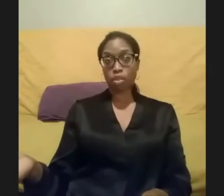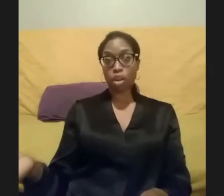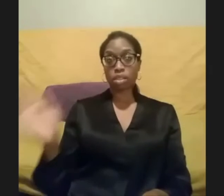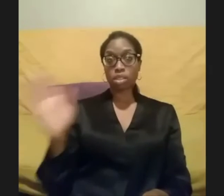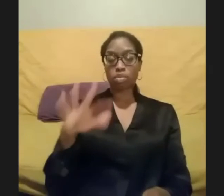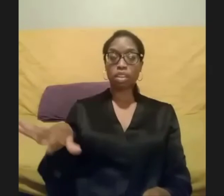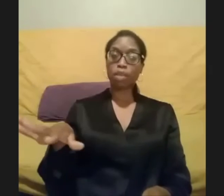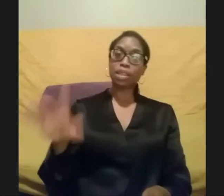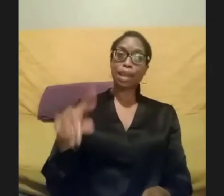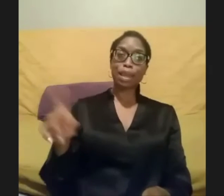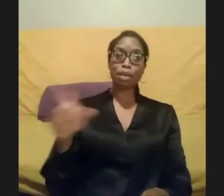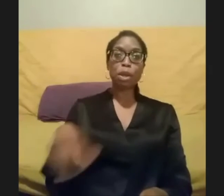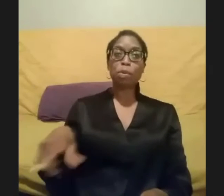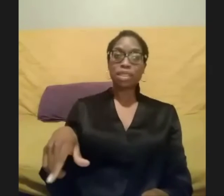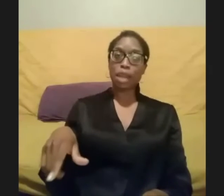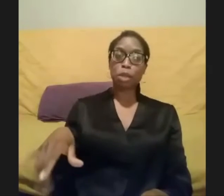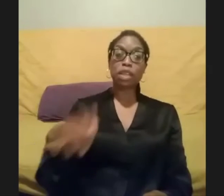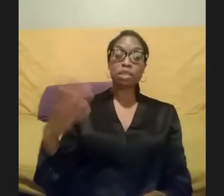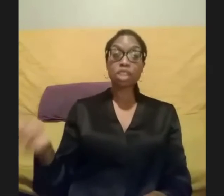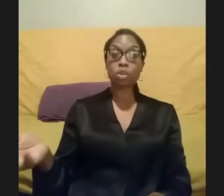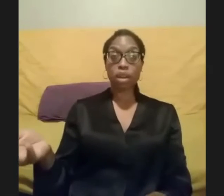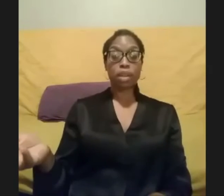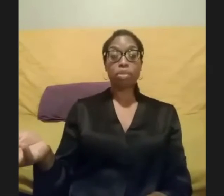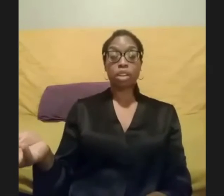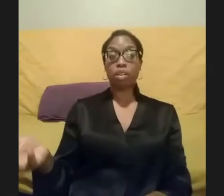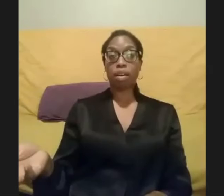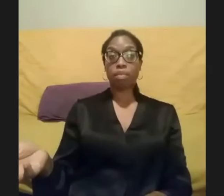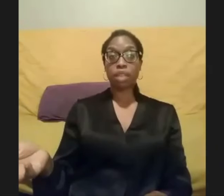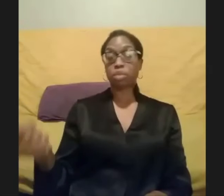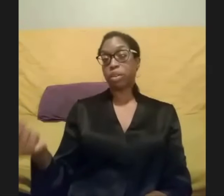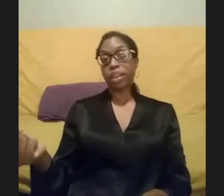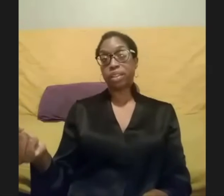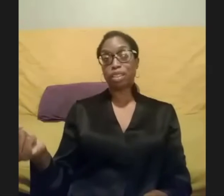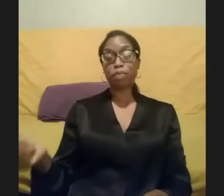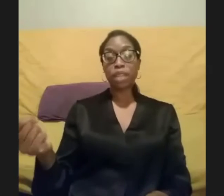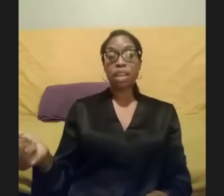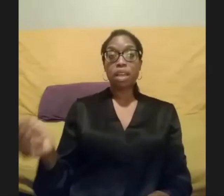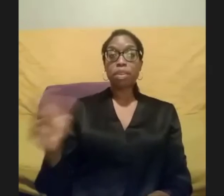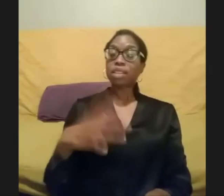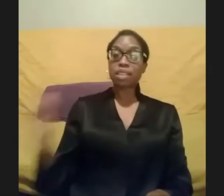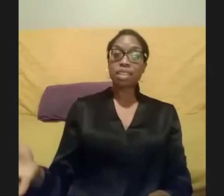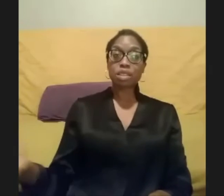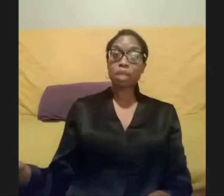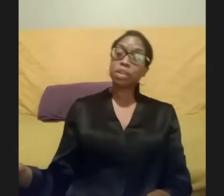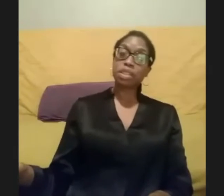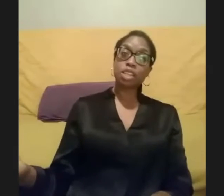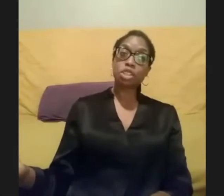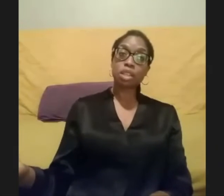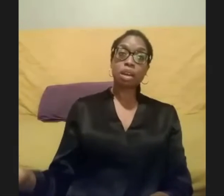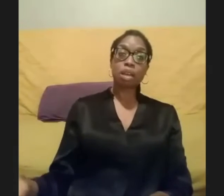on. So give me a day, I can put it together, because there's actually quite a bit out there that's really great. But that's it. This is my presentation. I